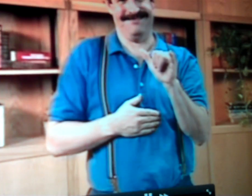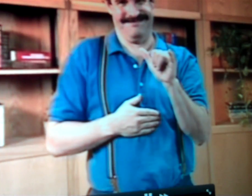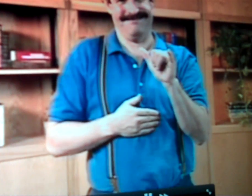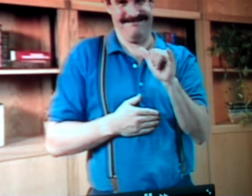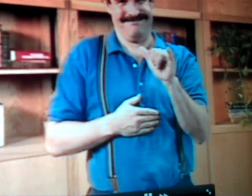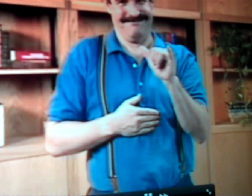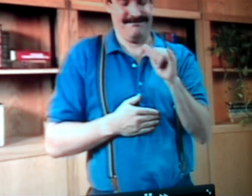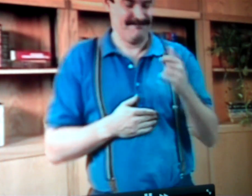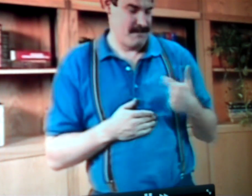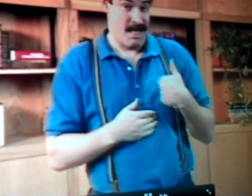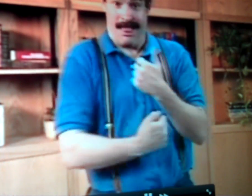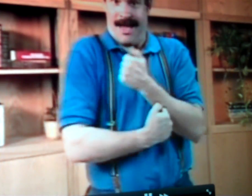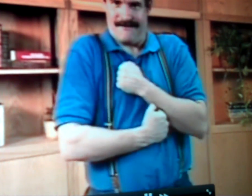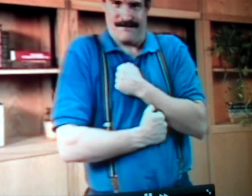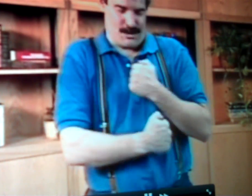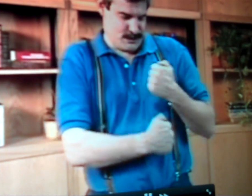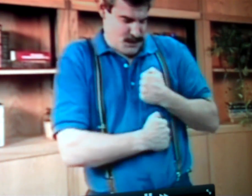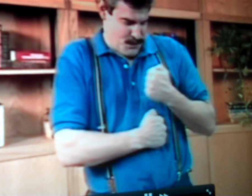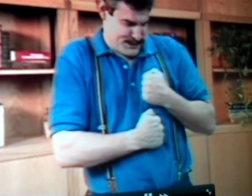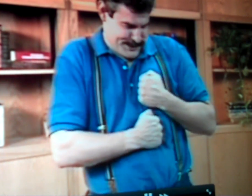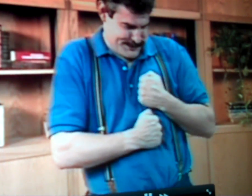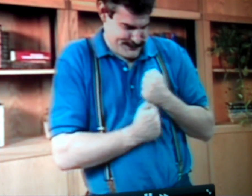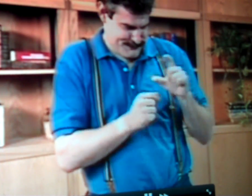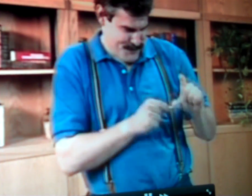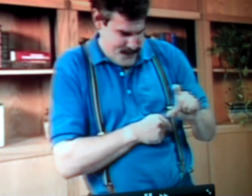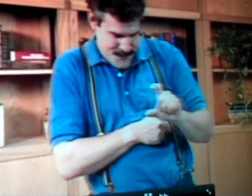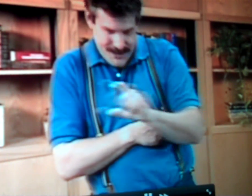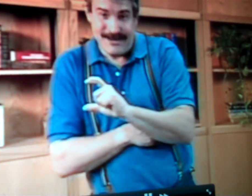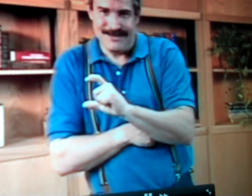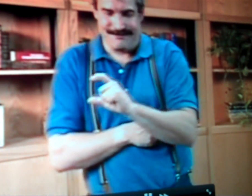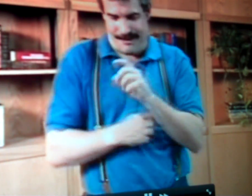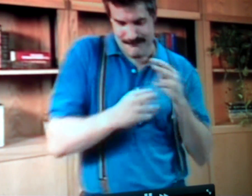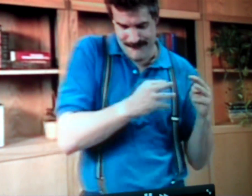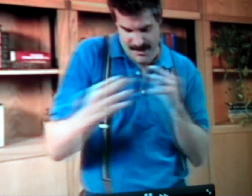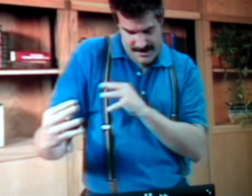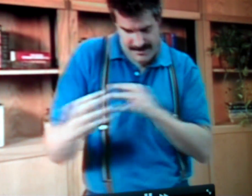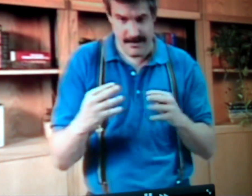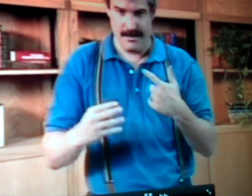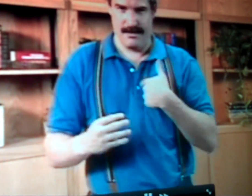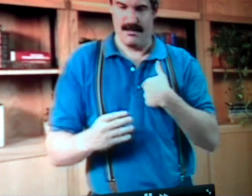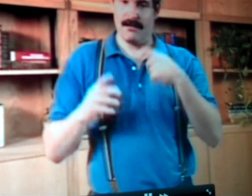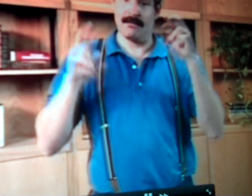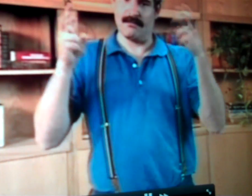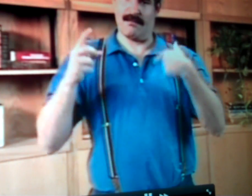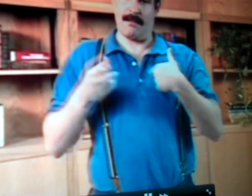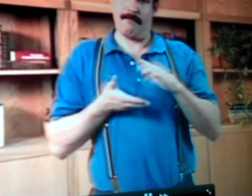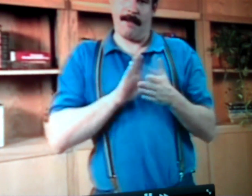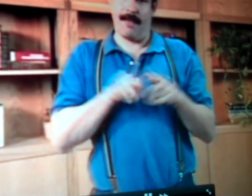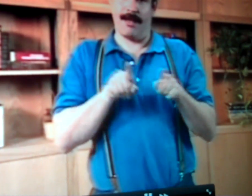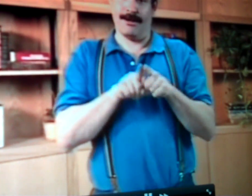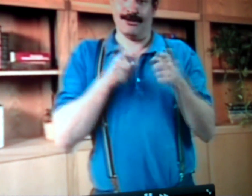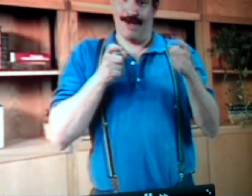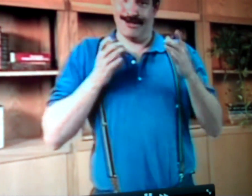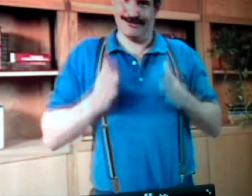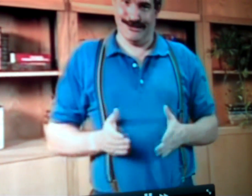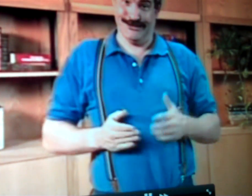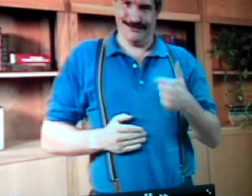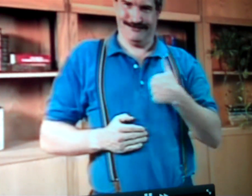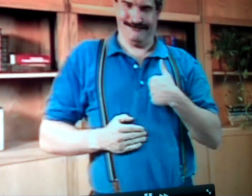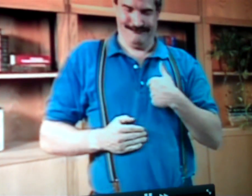and I considered my toys to be my brothers. I had a bunch of toy soldiers that I would line up and pretend to have